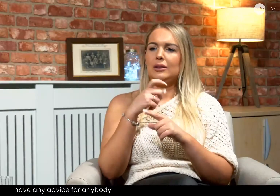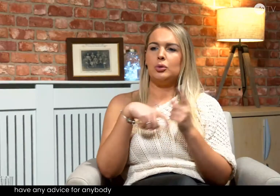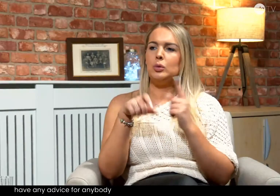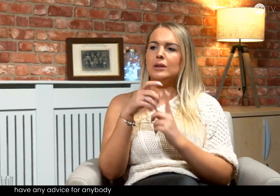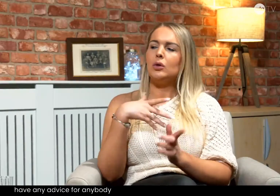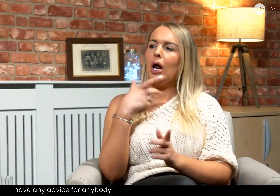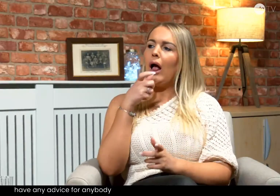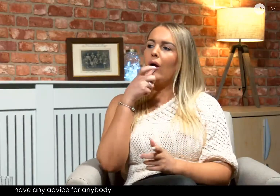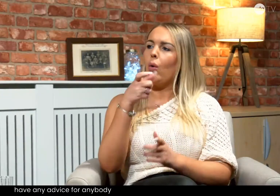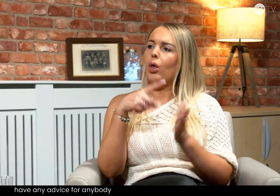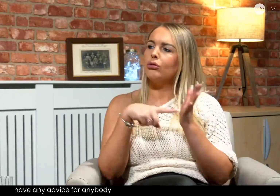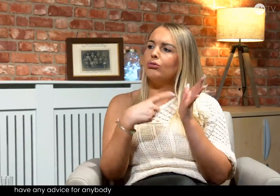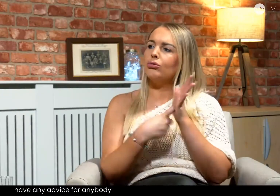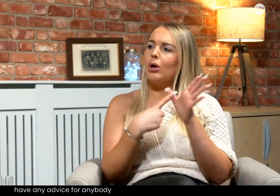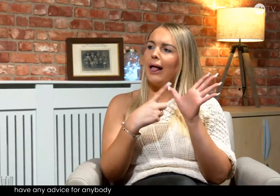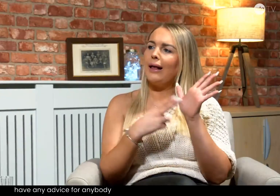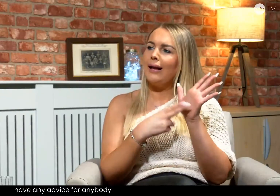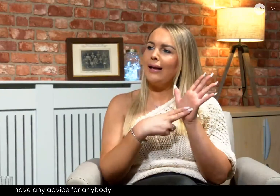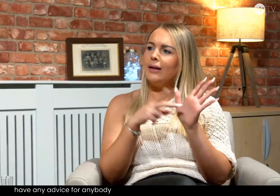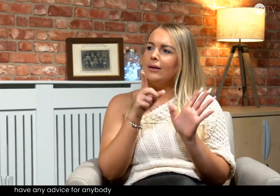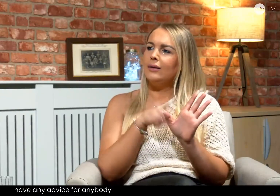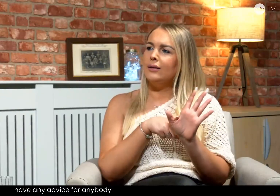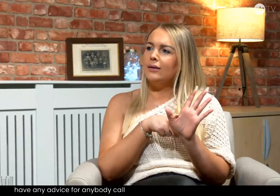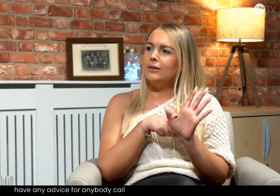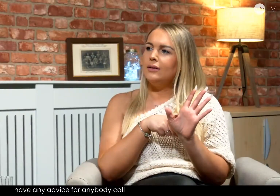Lots of people don't like the word tranny.